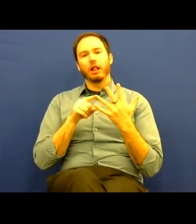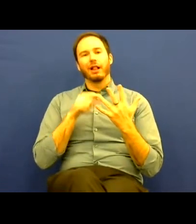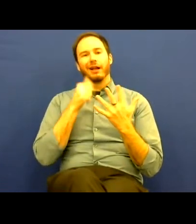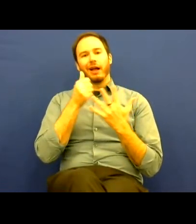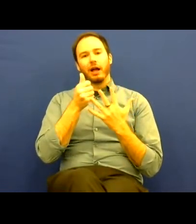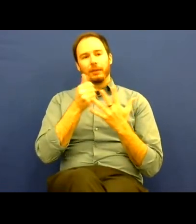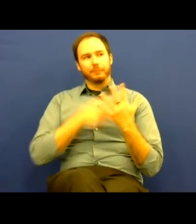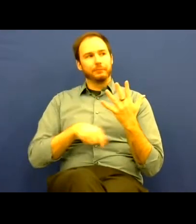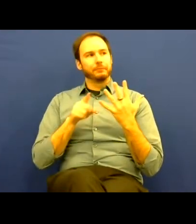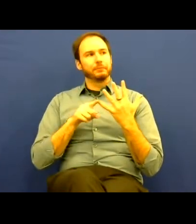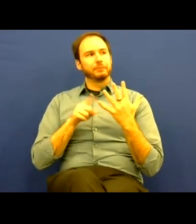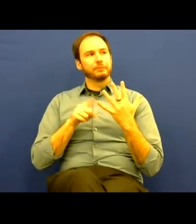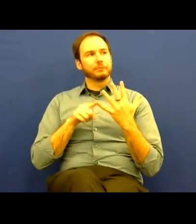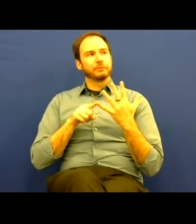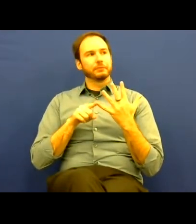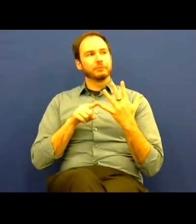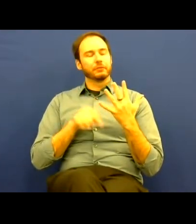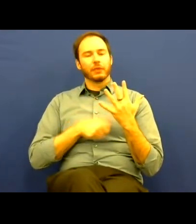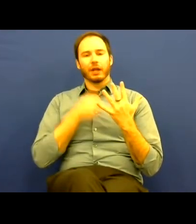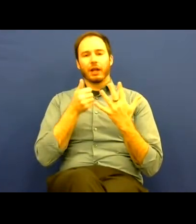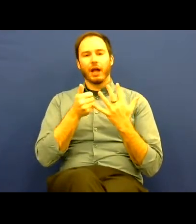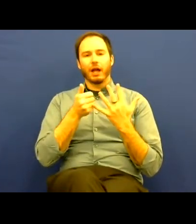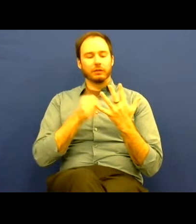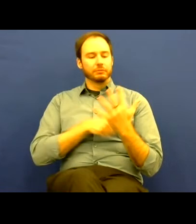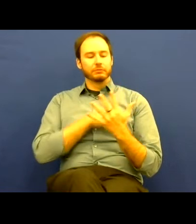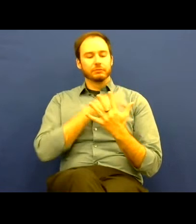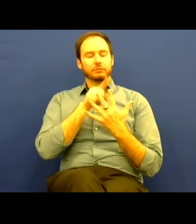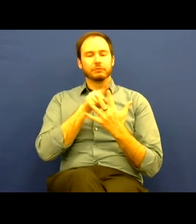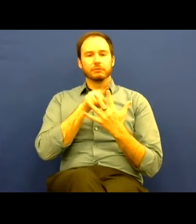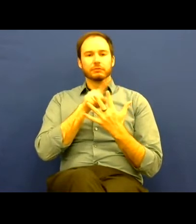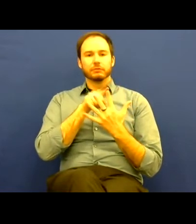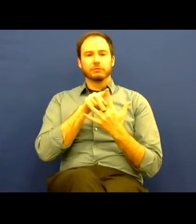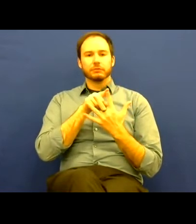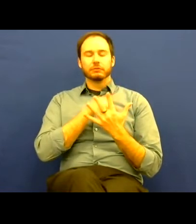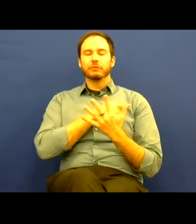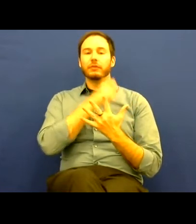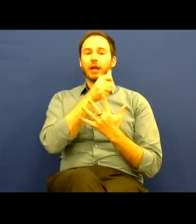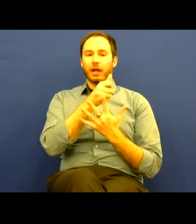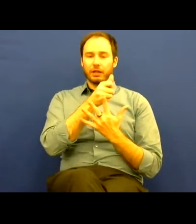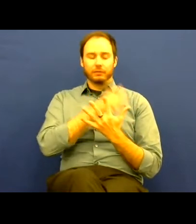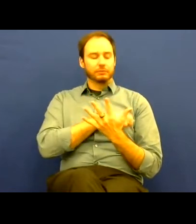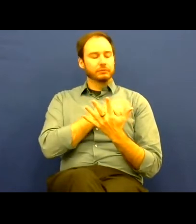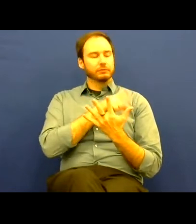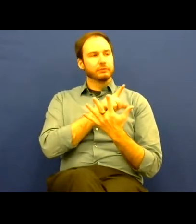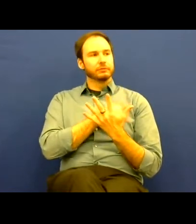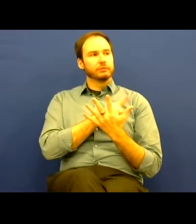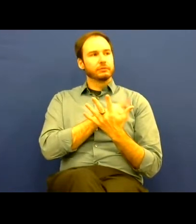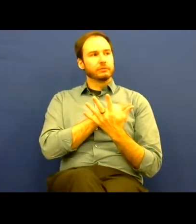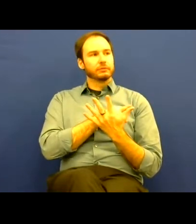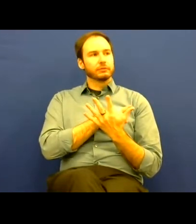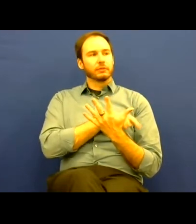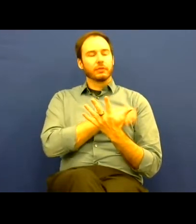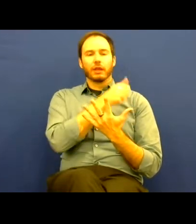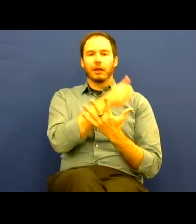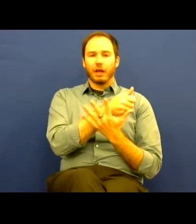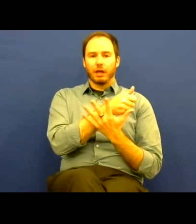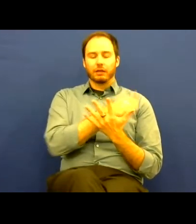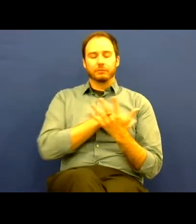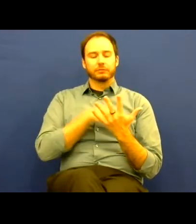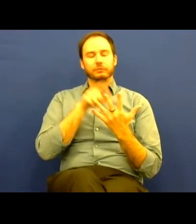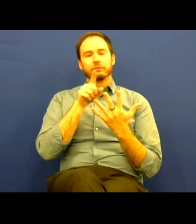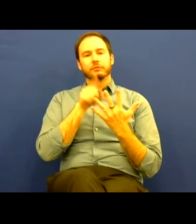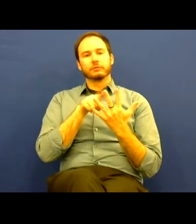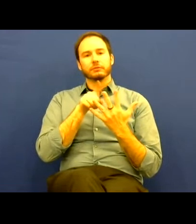Safranik, Aye. Councilmember Bolzner, Aye. Councilmember Page, Aye. Councilmember Belanca.